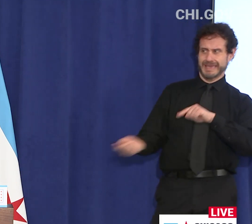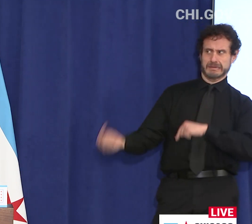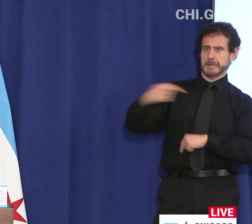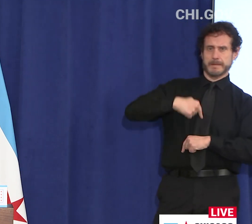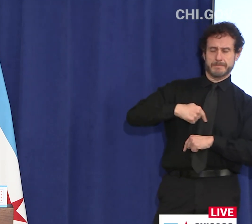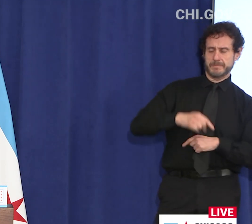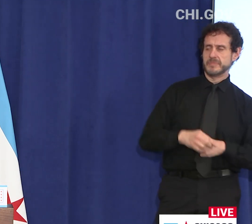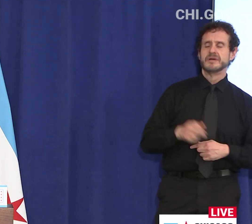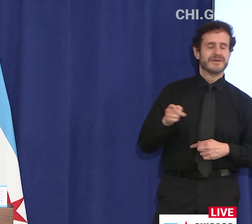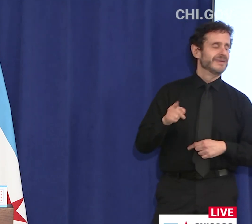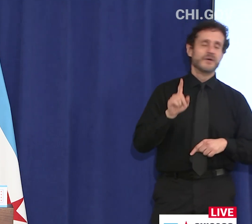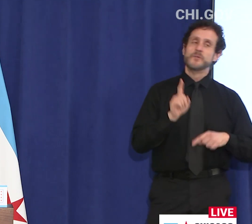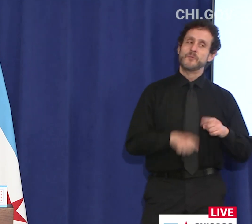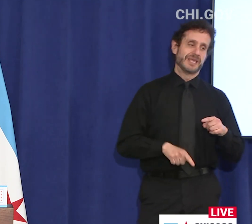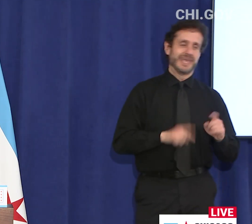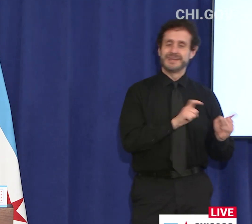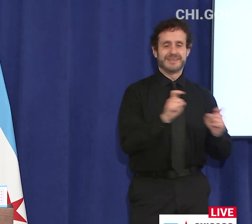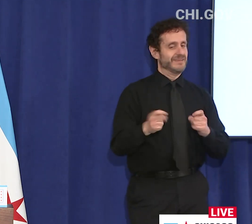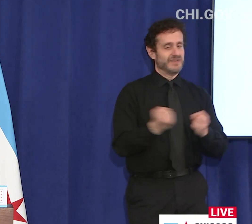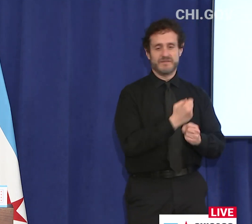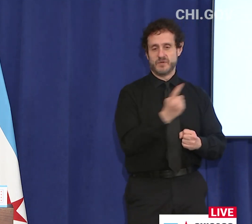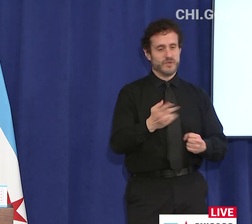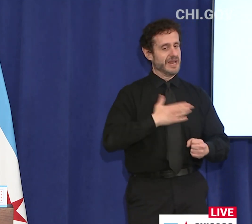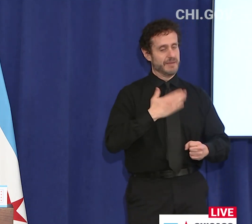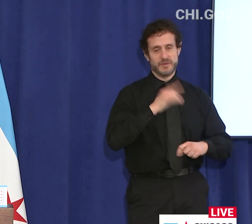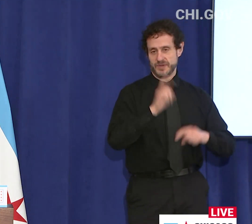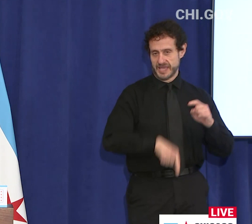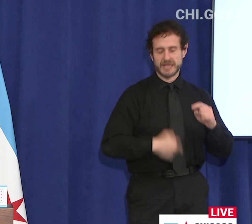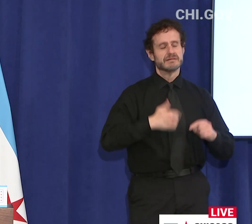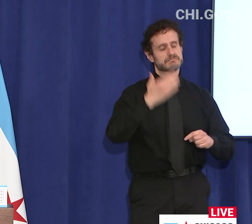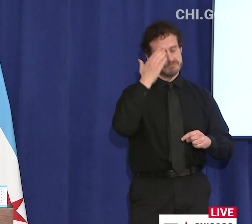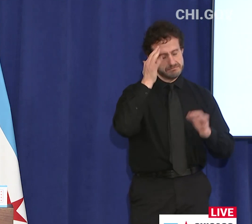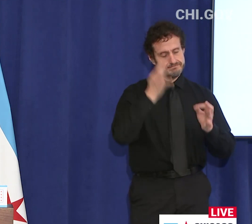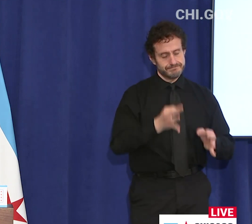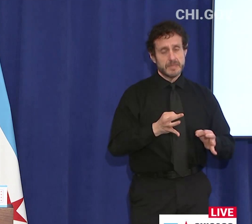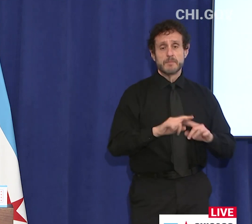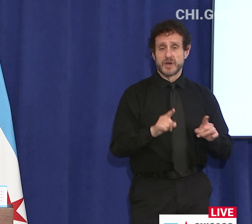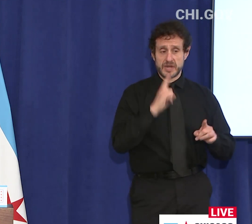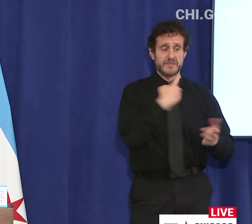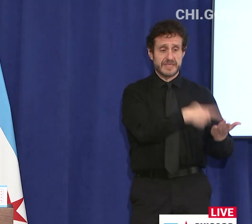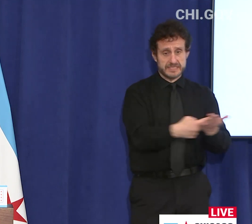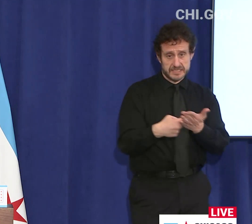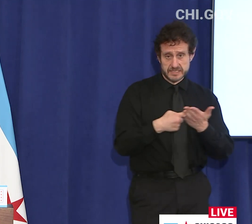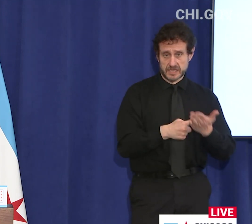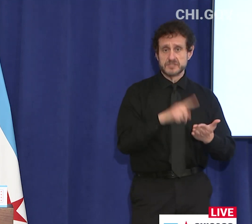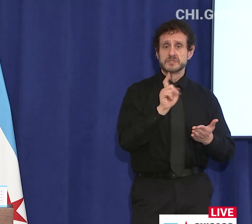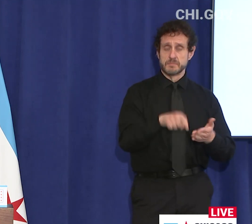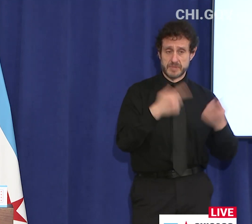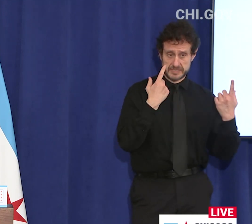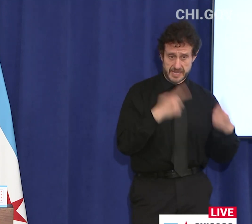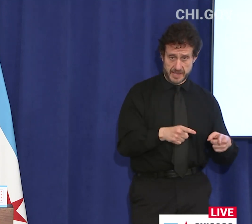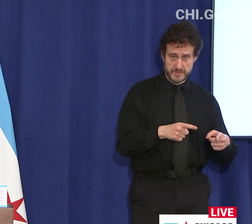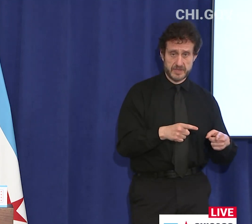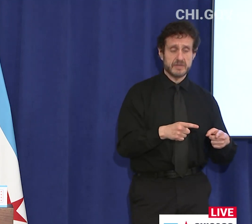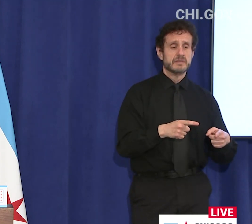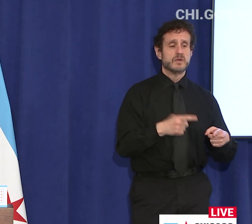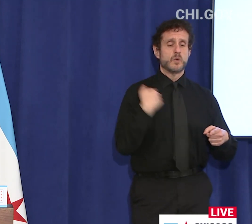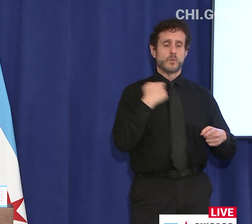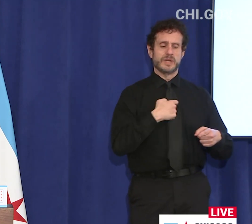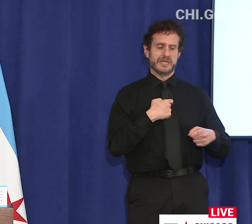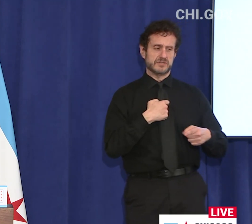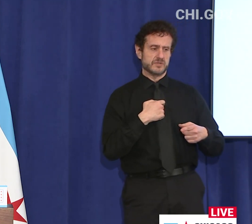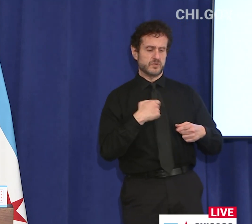happy. I know that very well. But that's why these conversations have to happen in